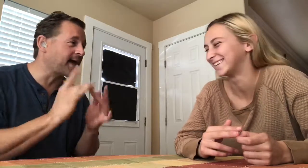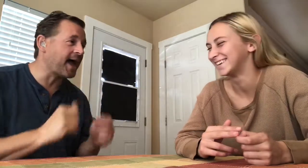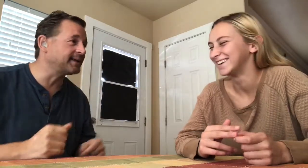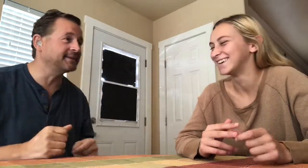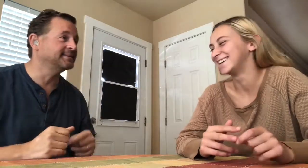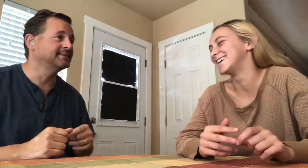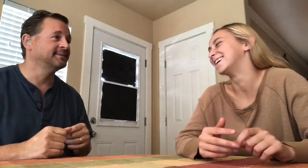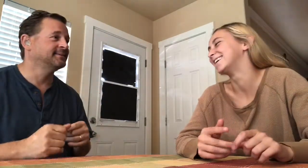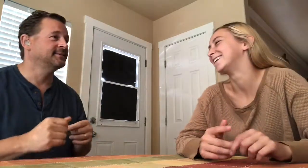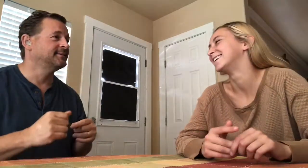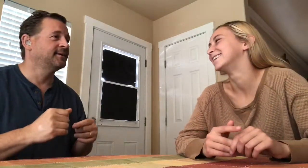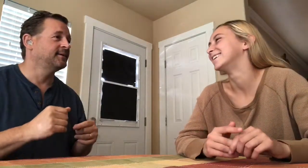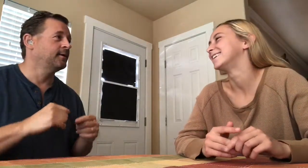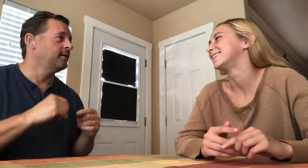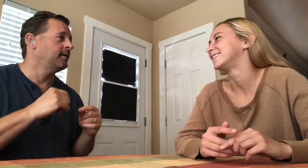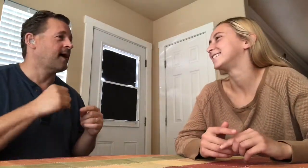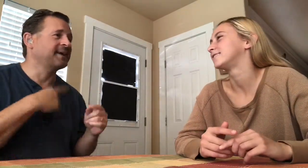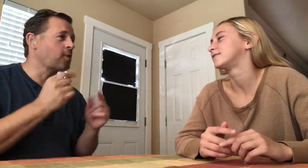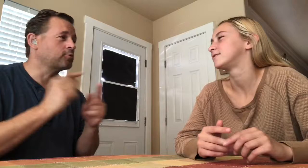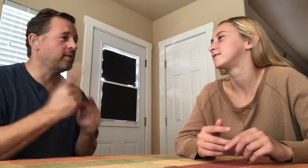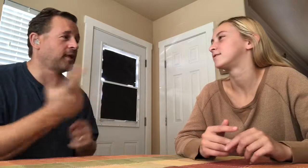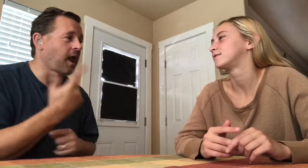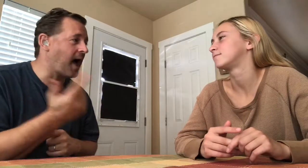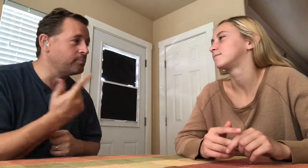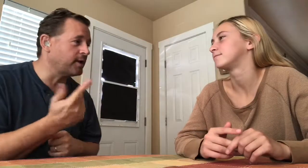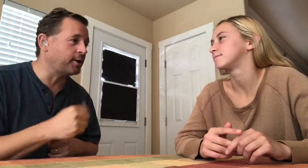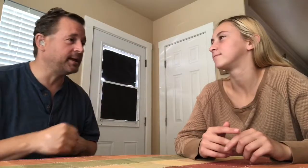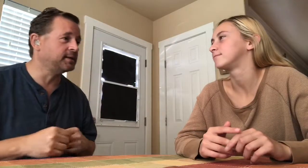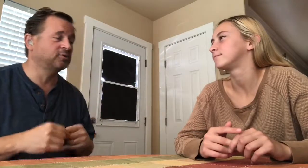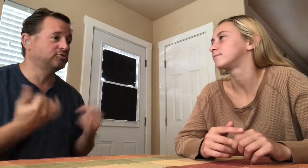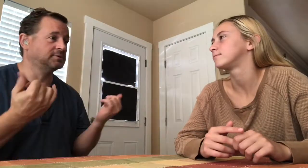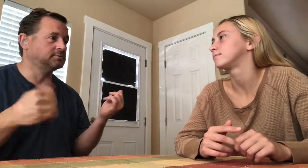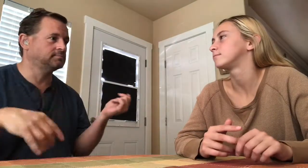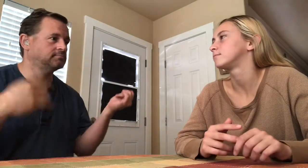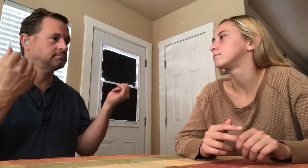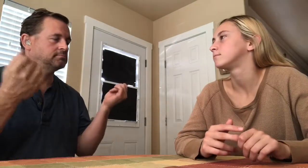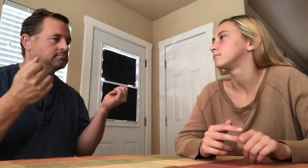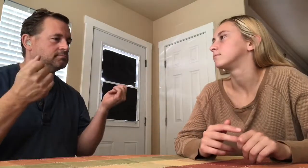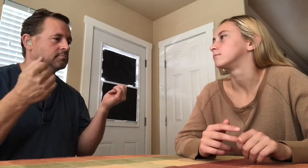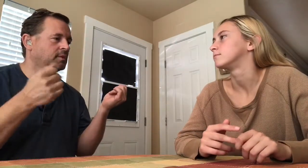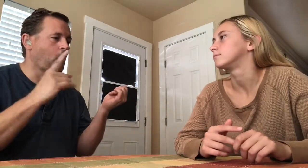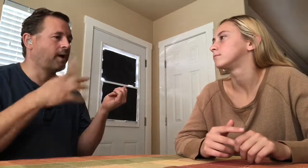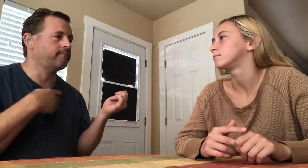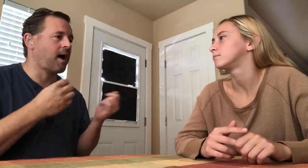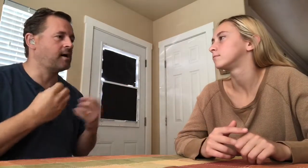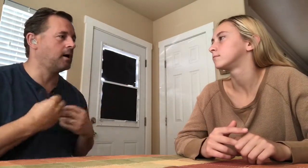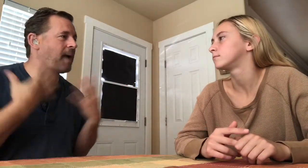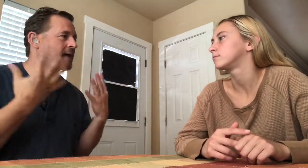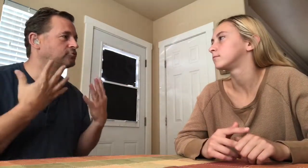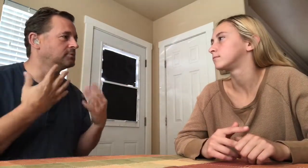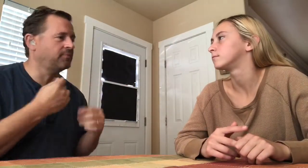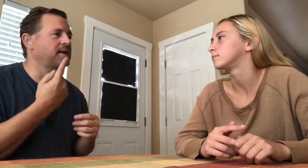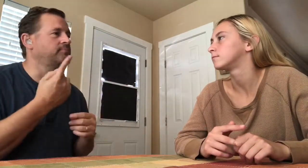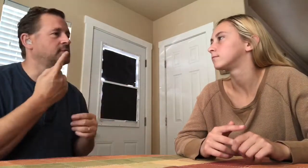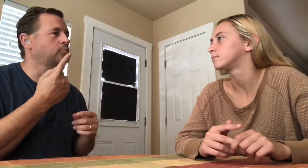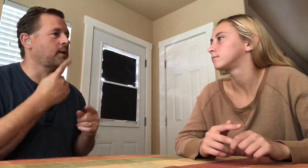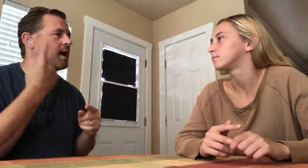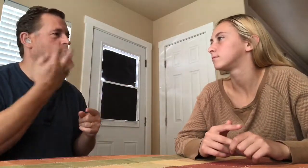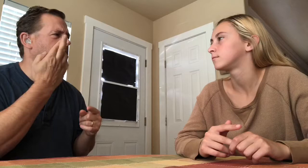internet. I didn't go to the library, it's just where my passion. And then that's when I